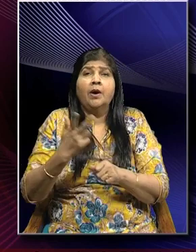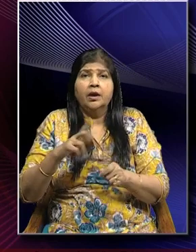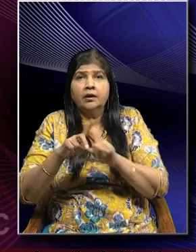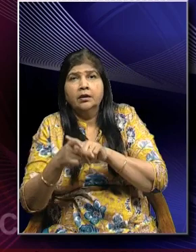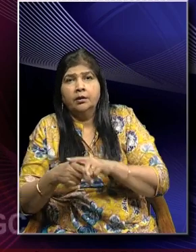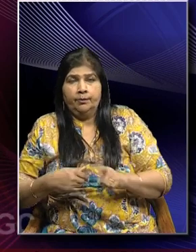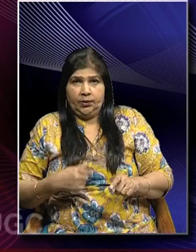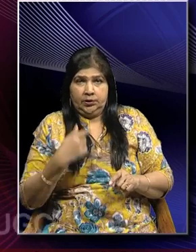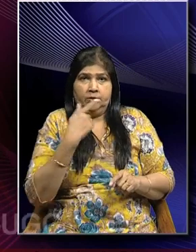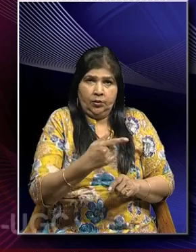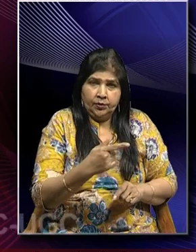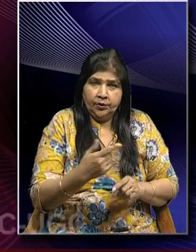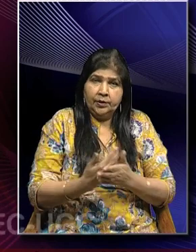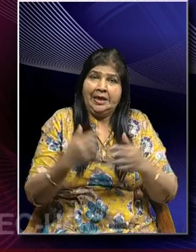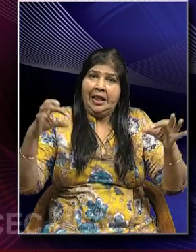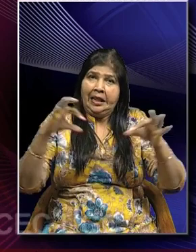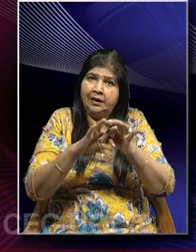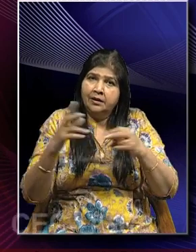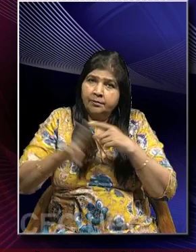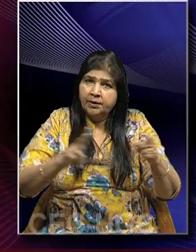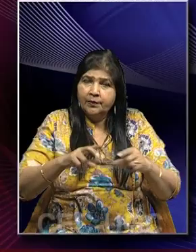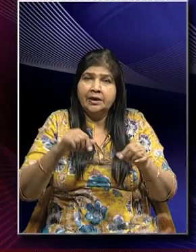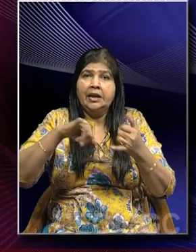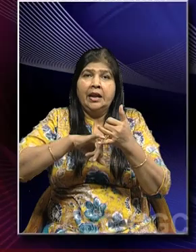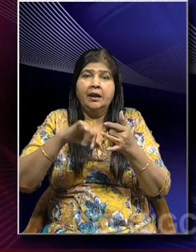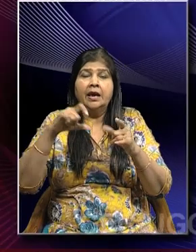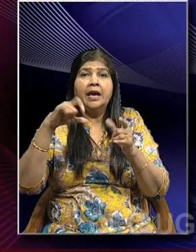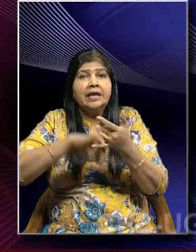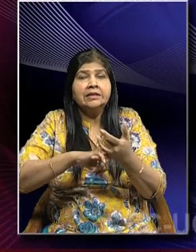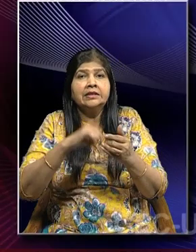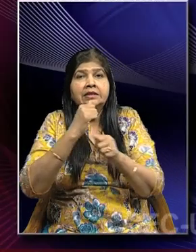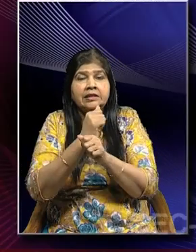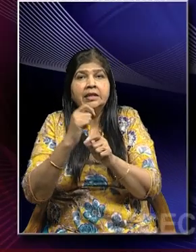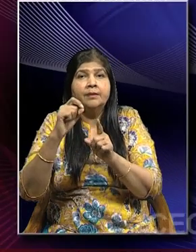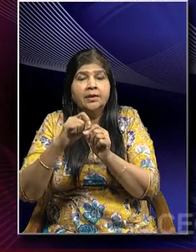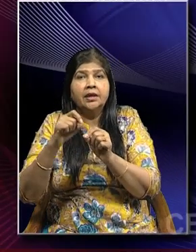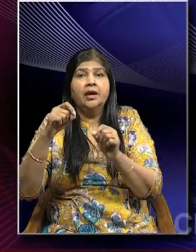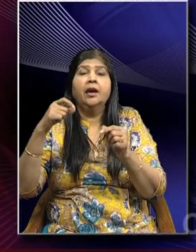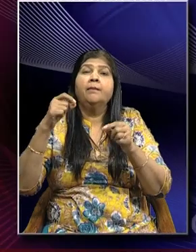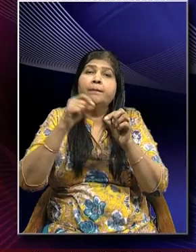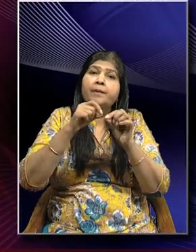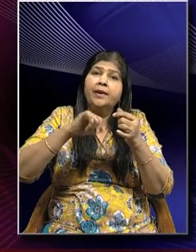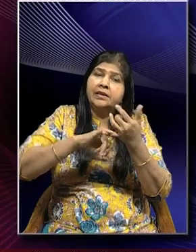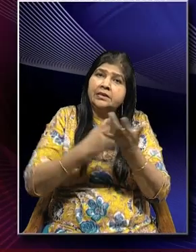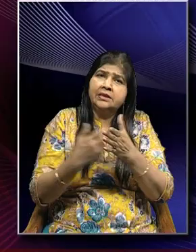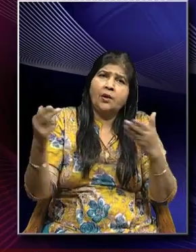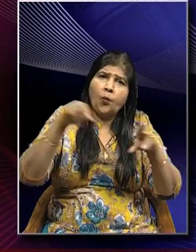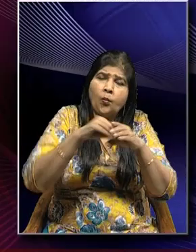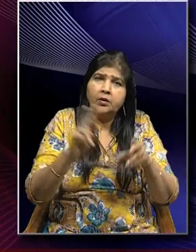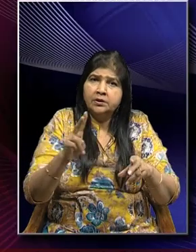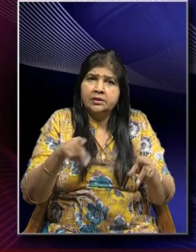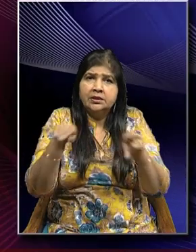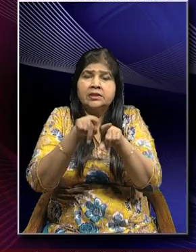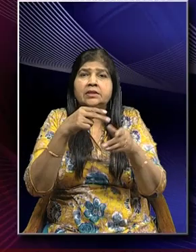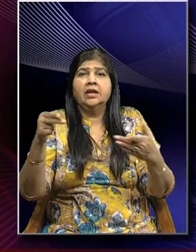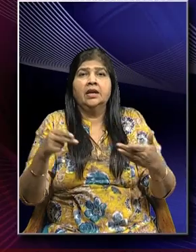wanted to tell you the linkage between the SDG and ESG. And here I would like to reiterate the statement given